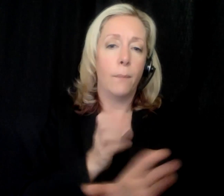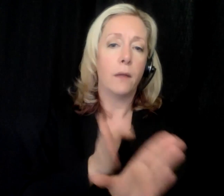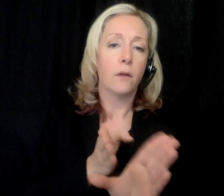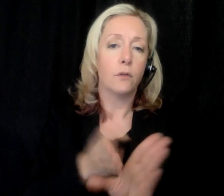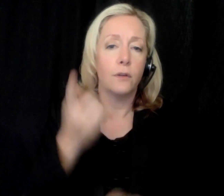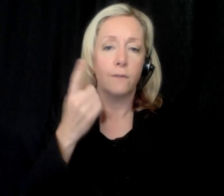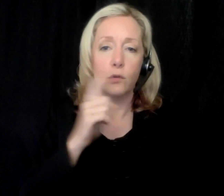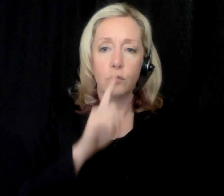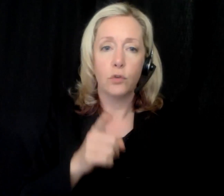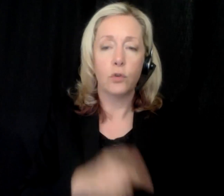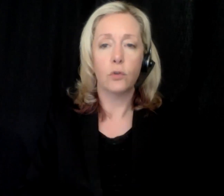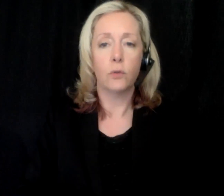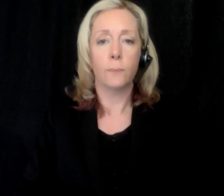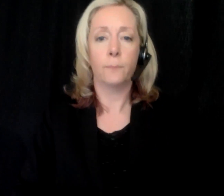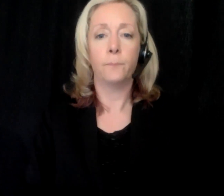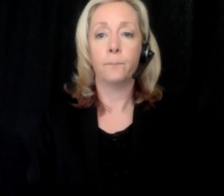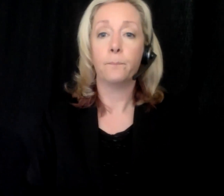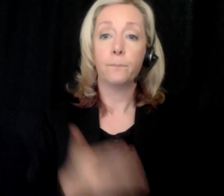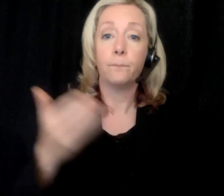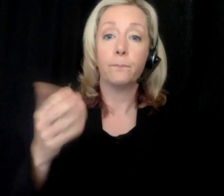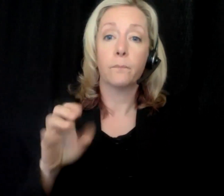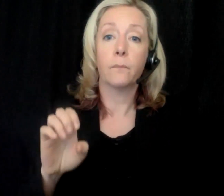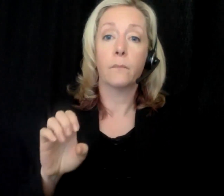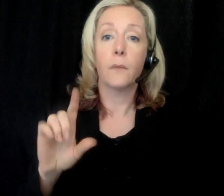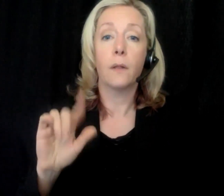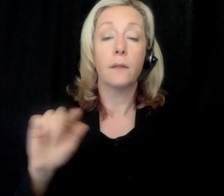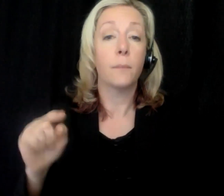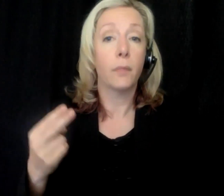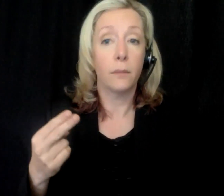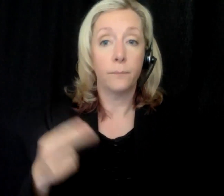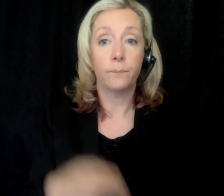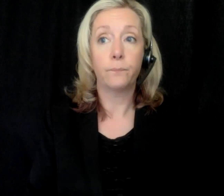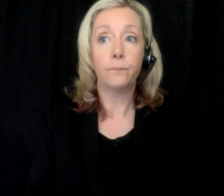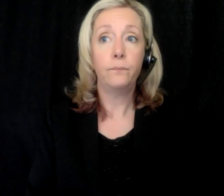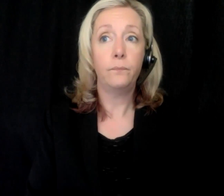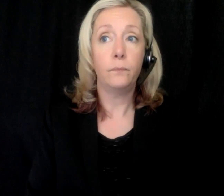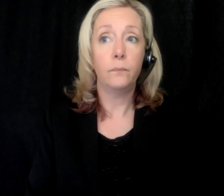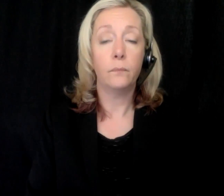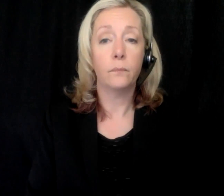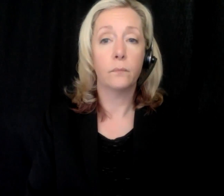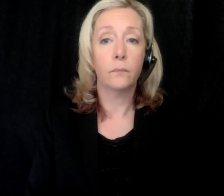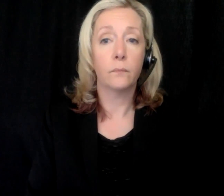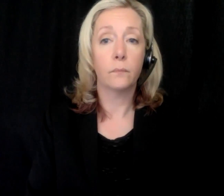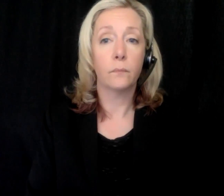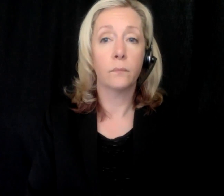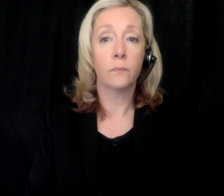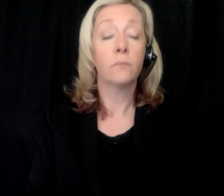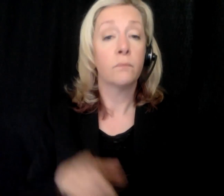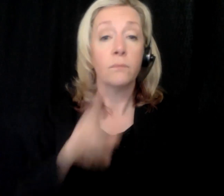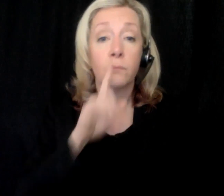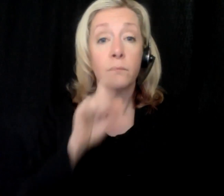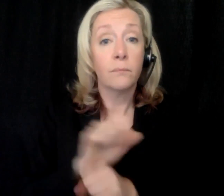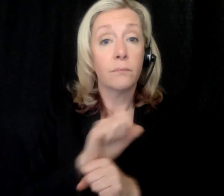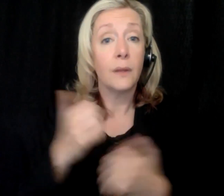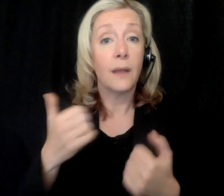And Yeah. Please go ahead. I'd like to add that you mentioned the diagnostic codes. There is a diagnostic code